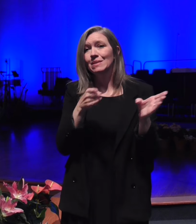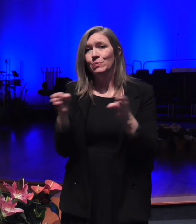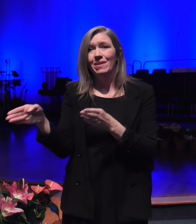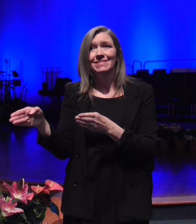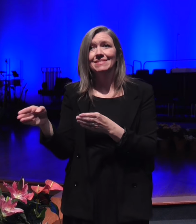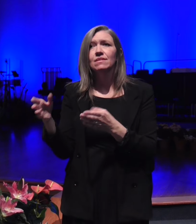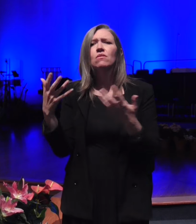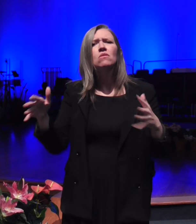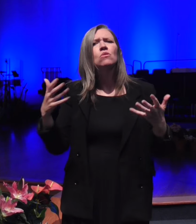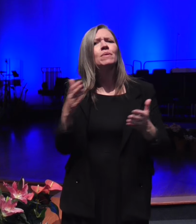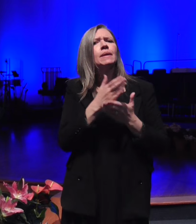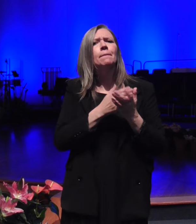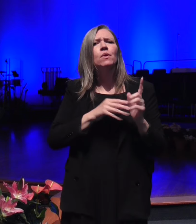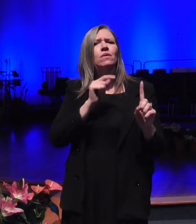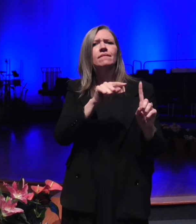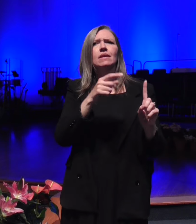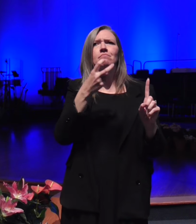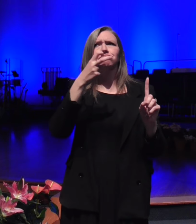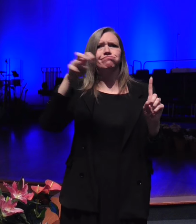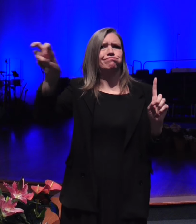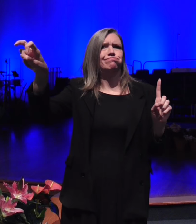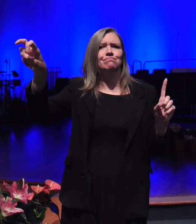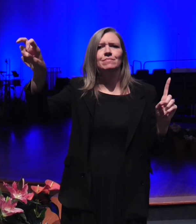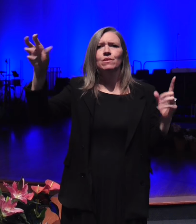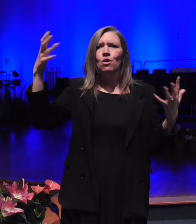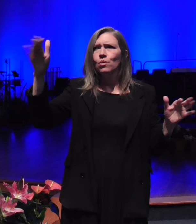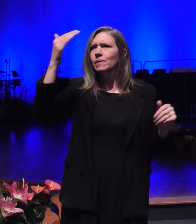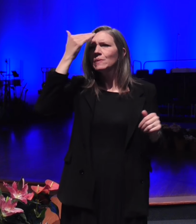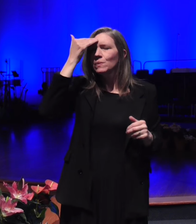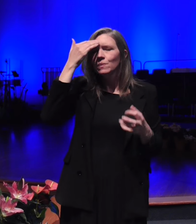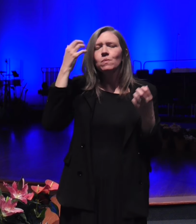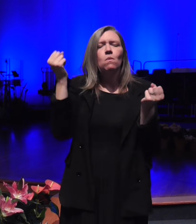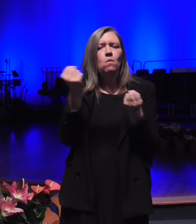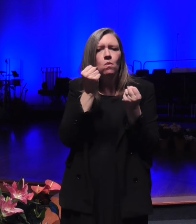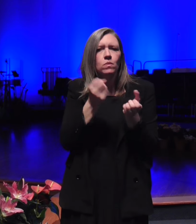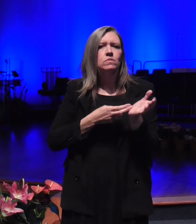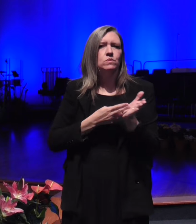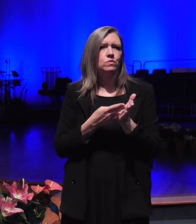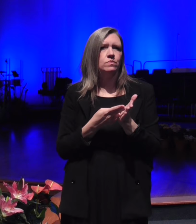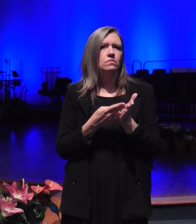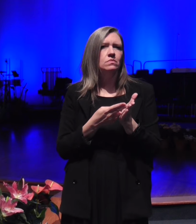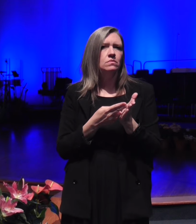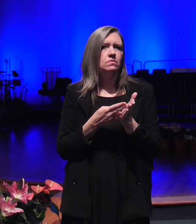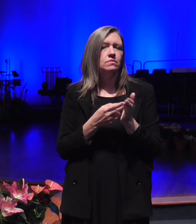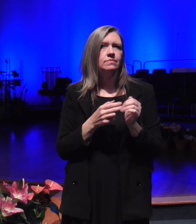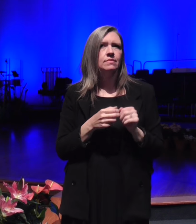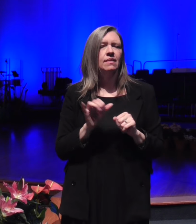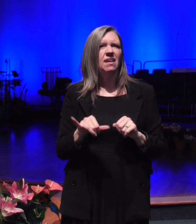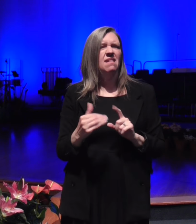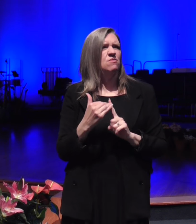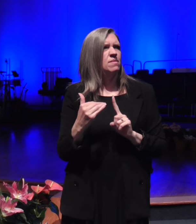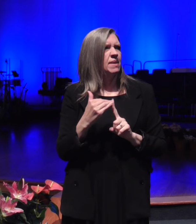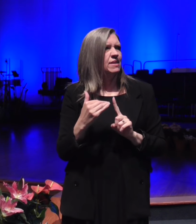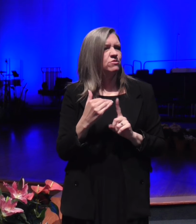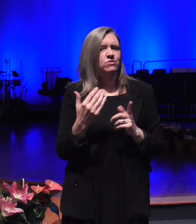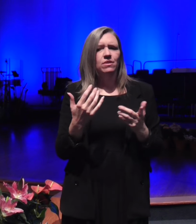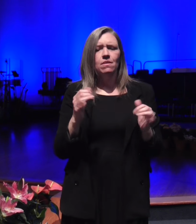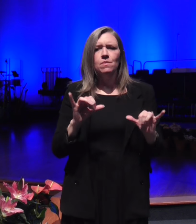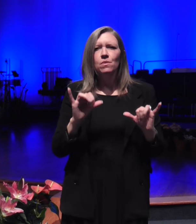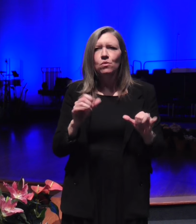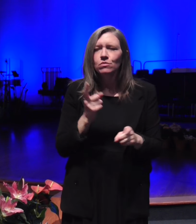on the other side that knows, that holds to that truth. It's that reminder for us that we